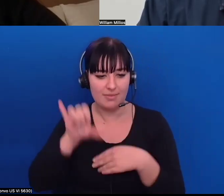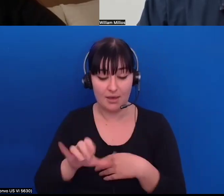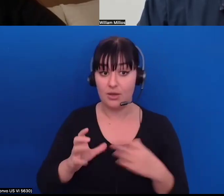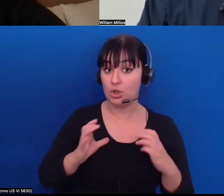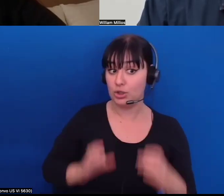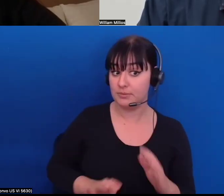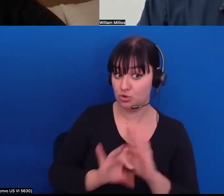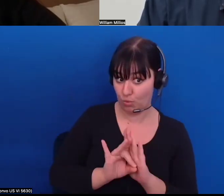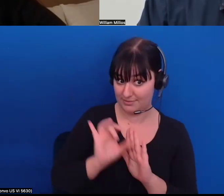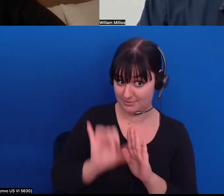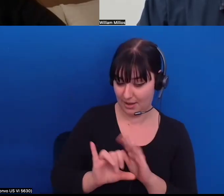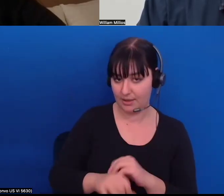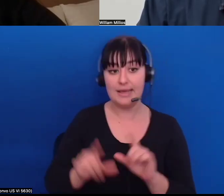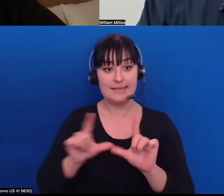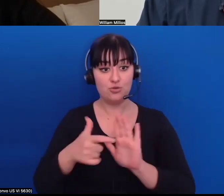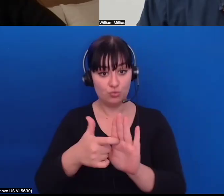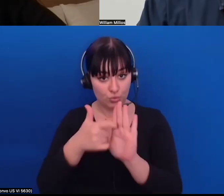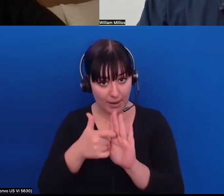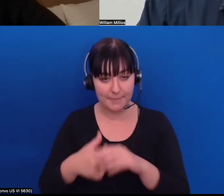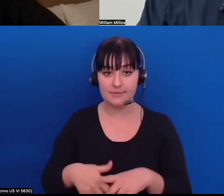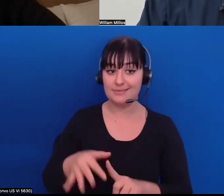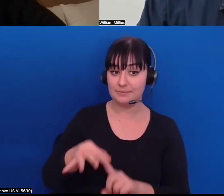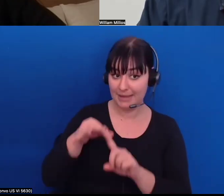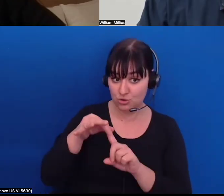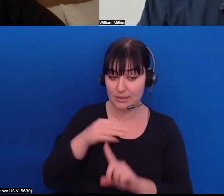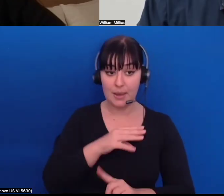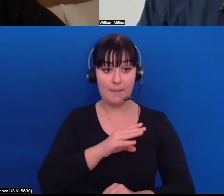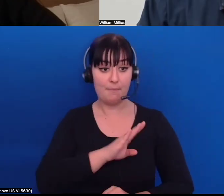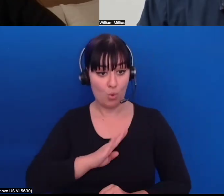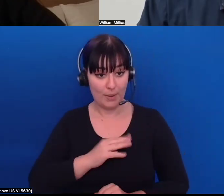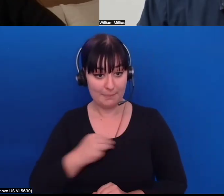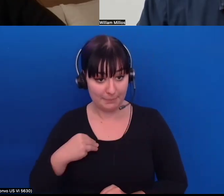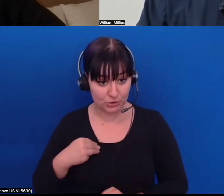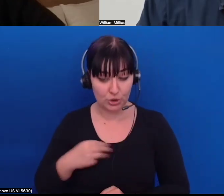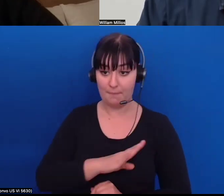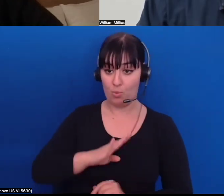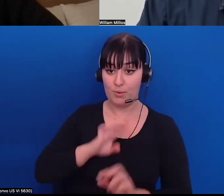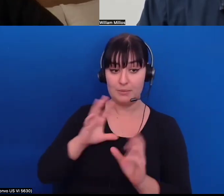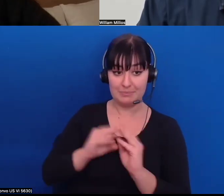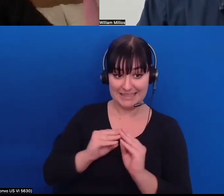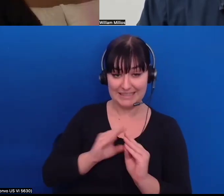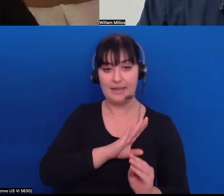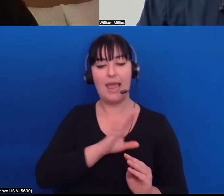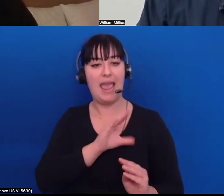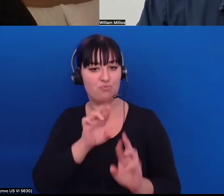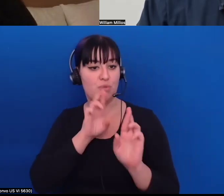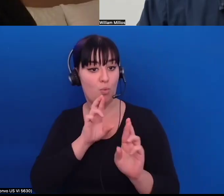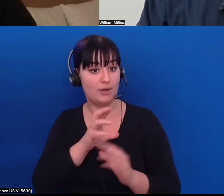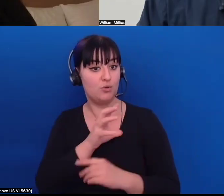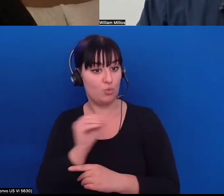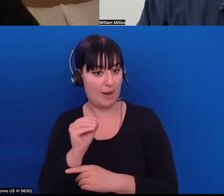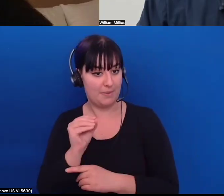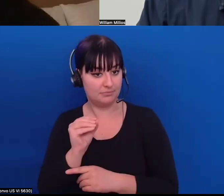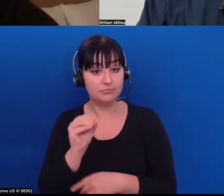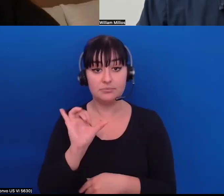licensure requirements, specialties, board membership, board meetings, reporting requirements. These are sort of from the